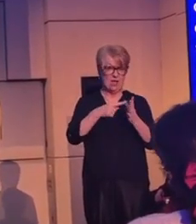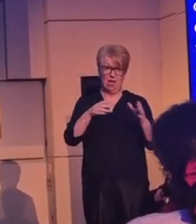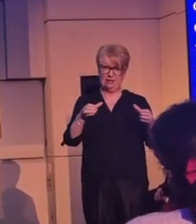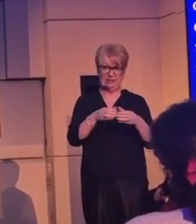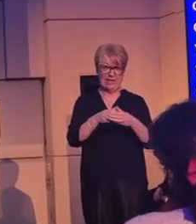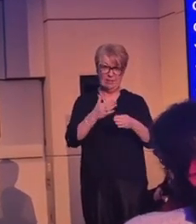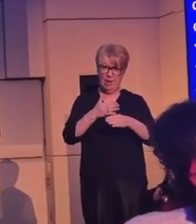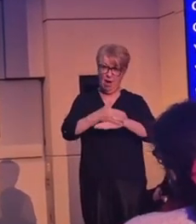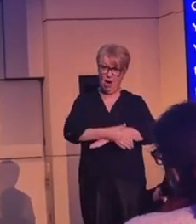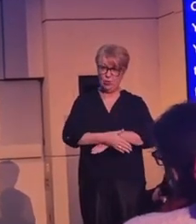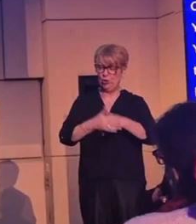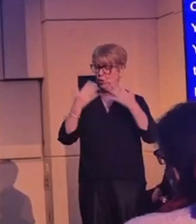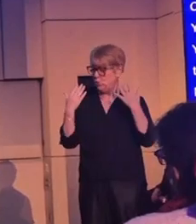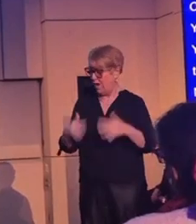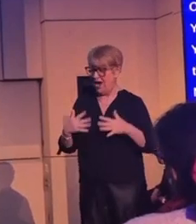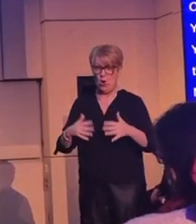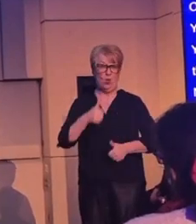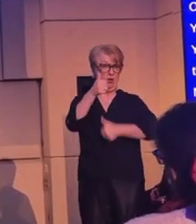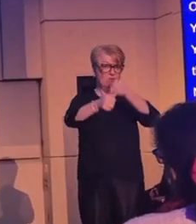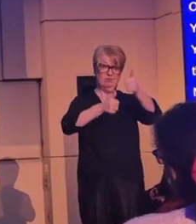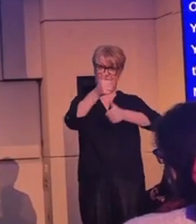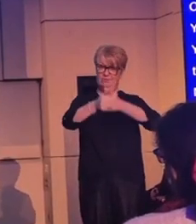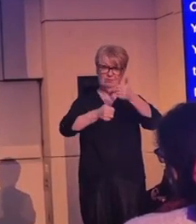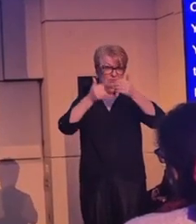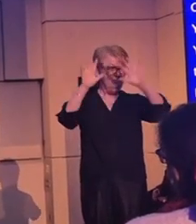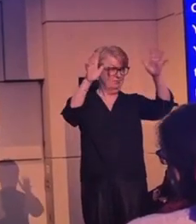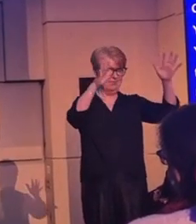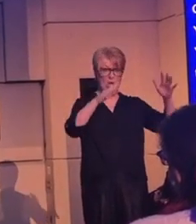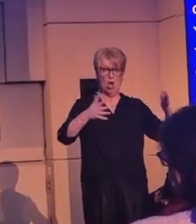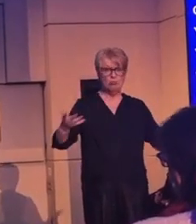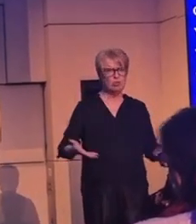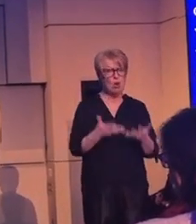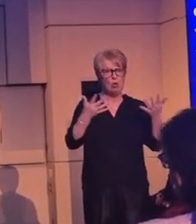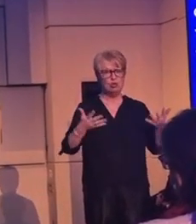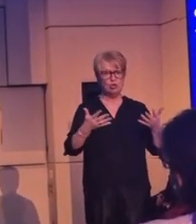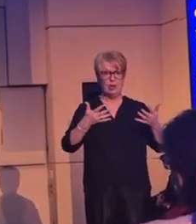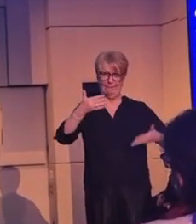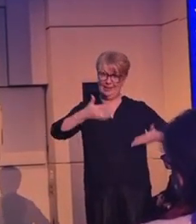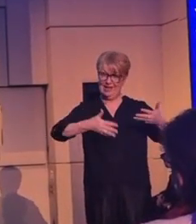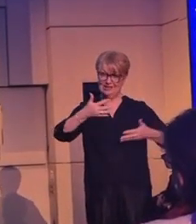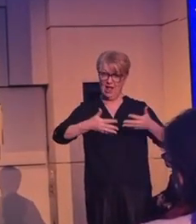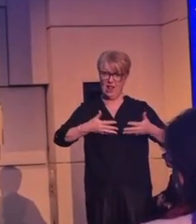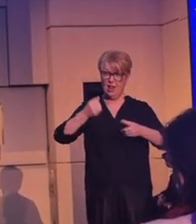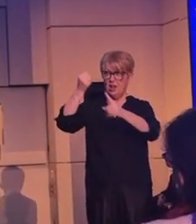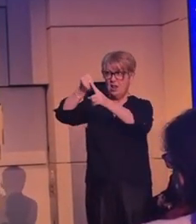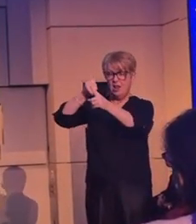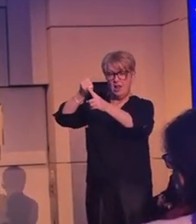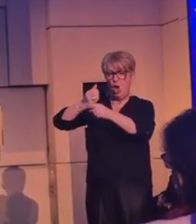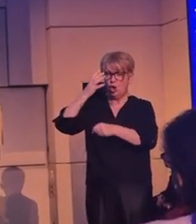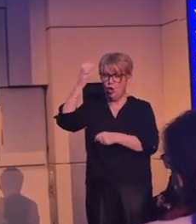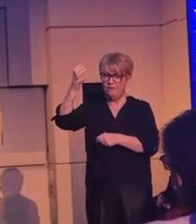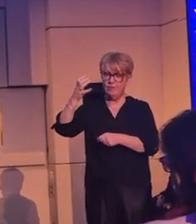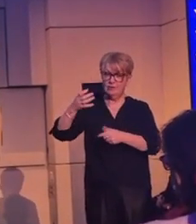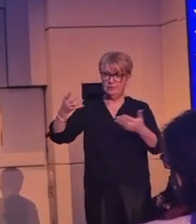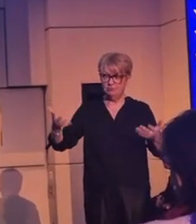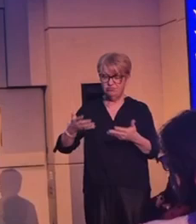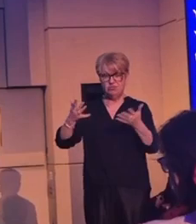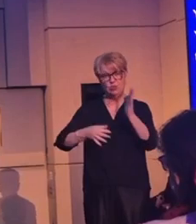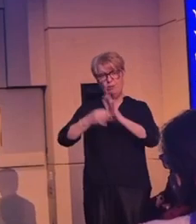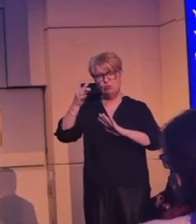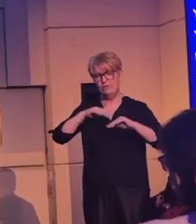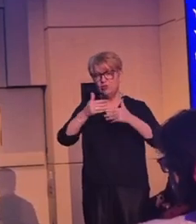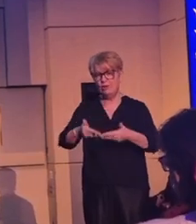with local awareness campaigns, the promotion of the BSL, and the lobbying of the government and the GHA to promote and improve